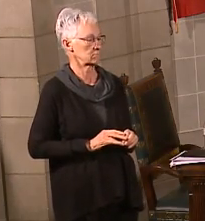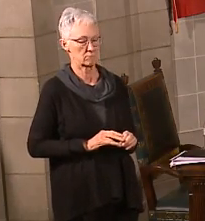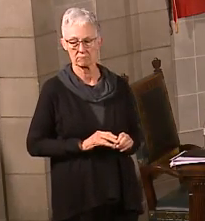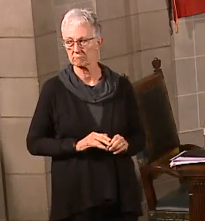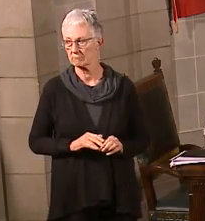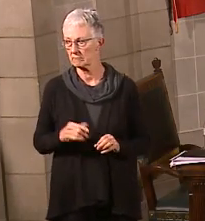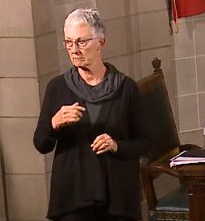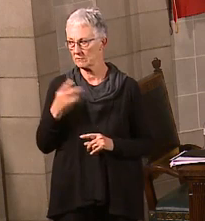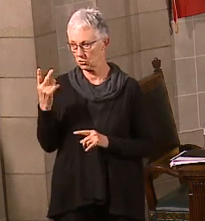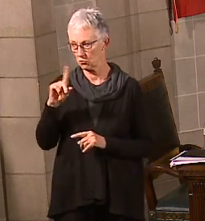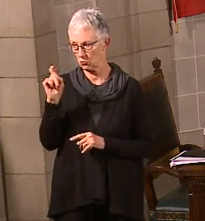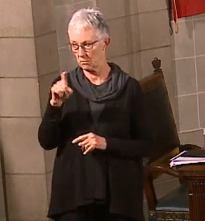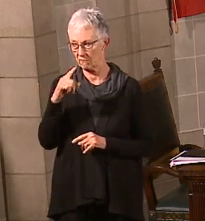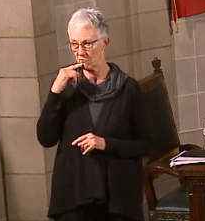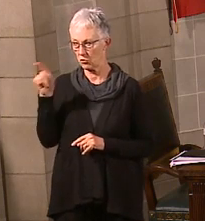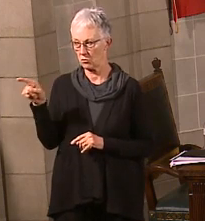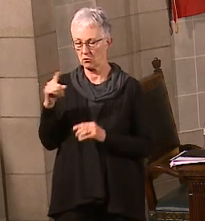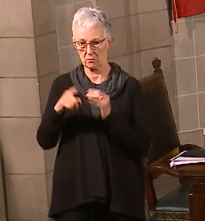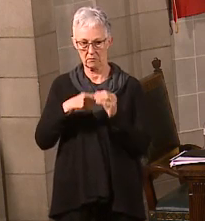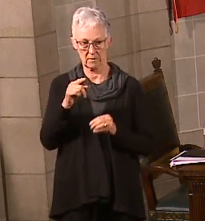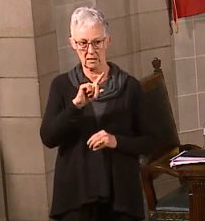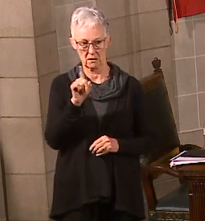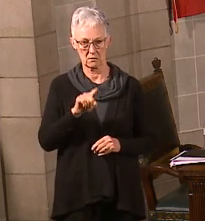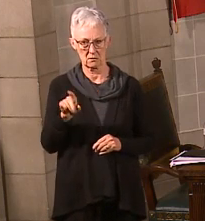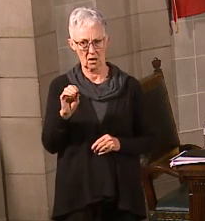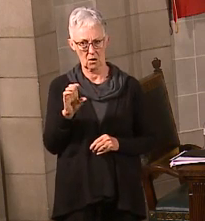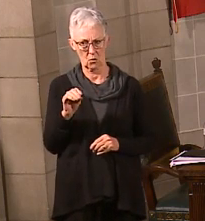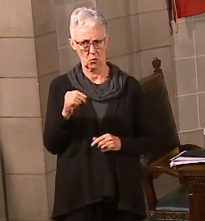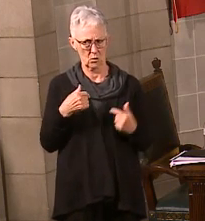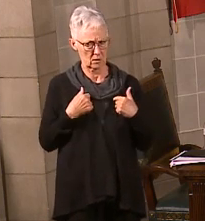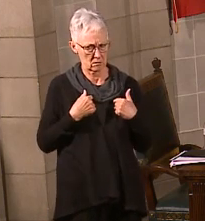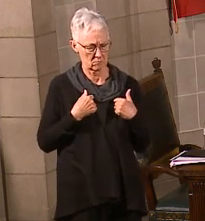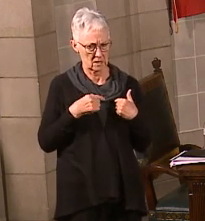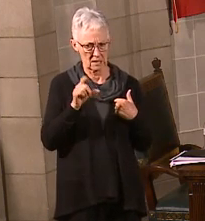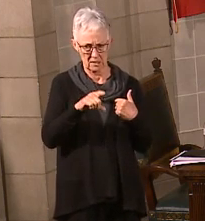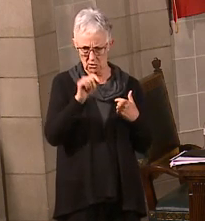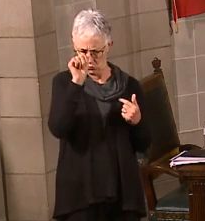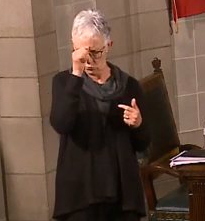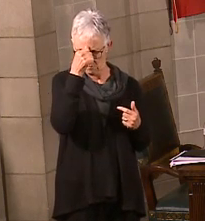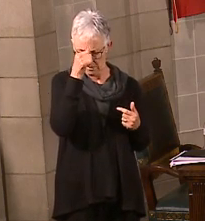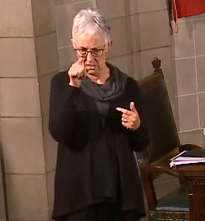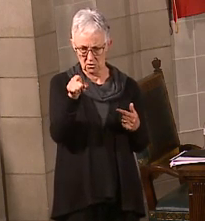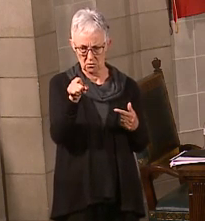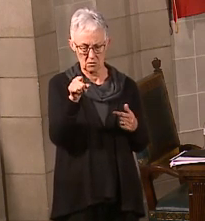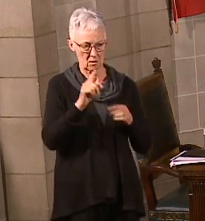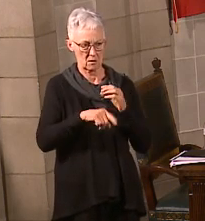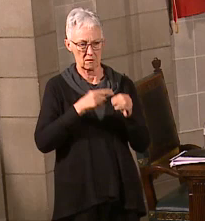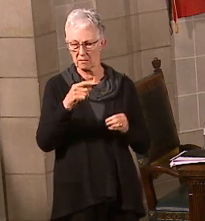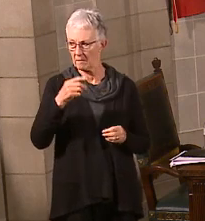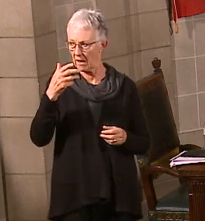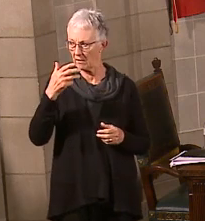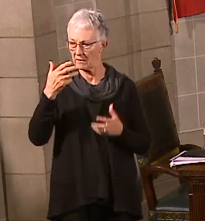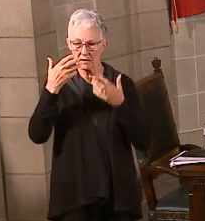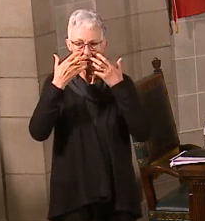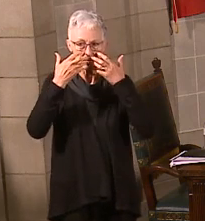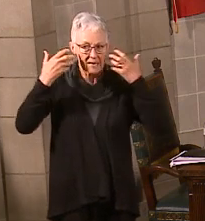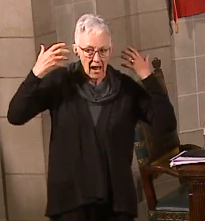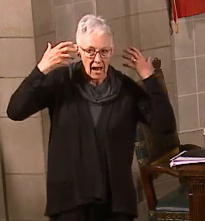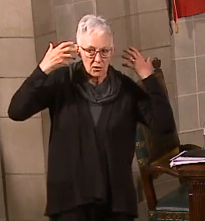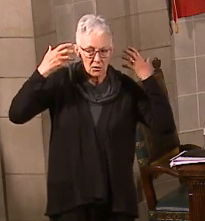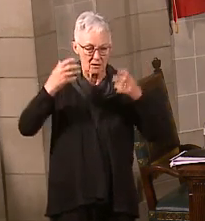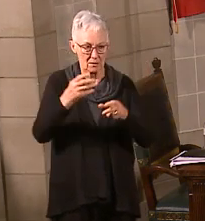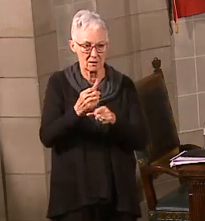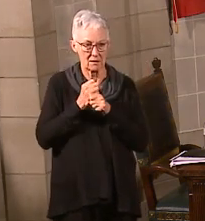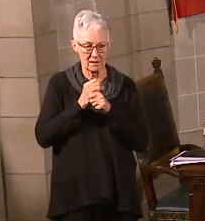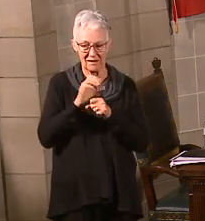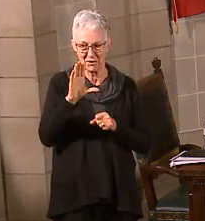be remiss if I didn't remind everybody about Dr. Antone's joke about the tiger getting coronavirus and staying 6 feet